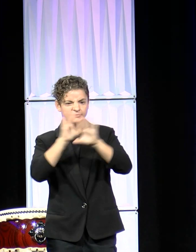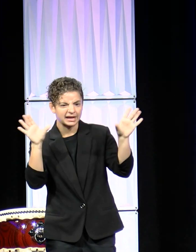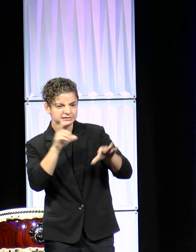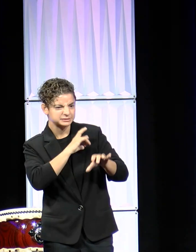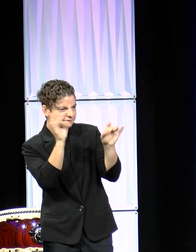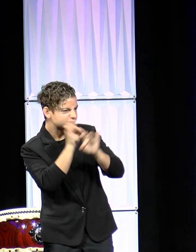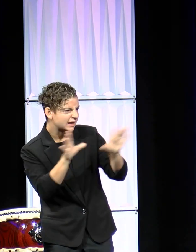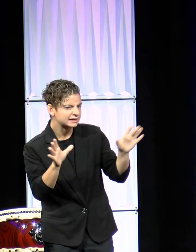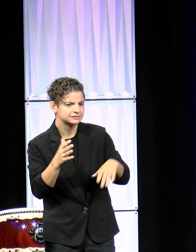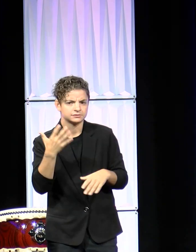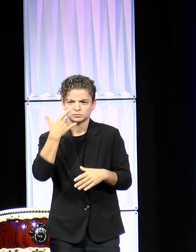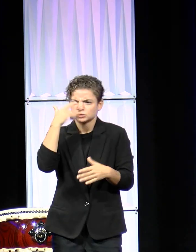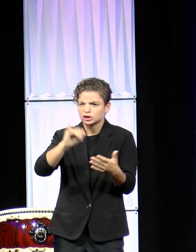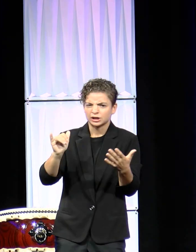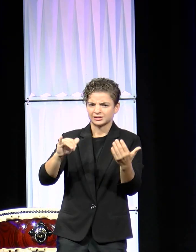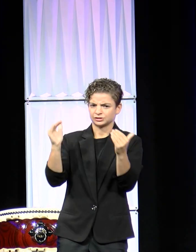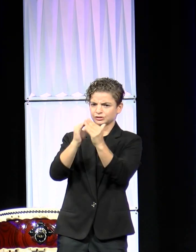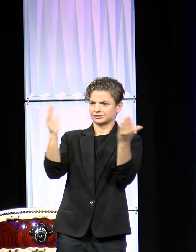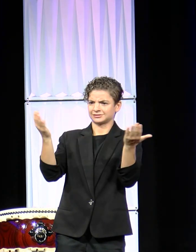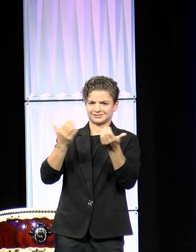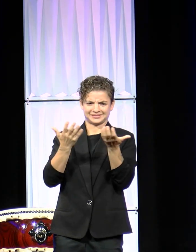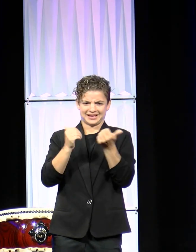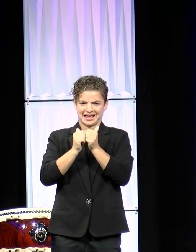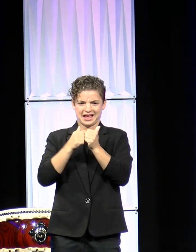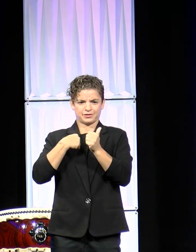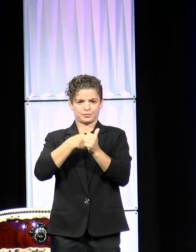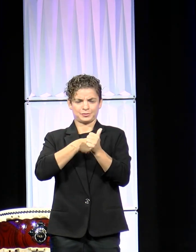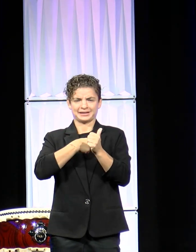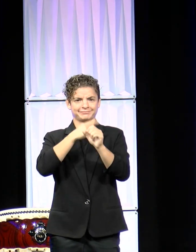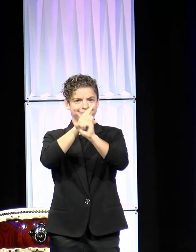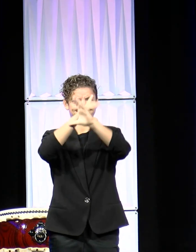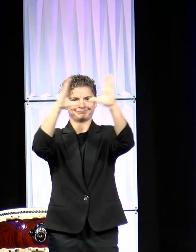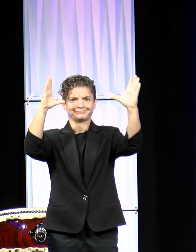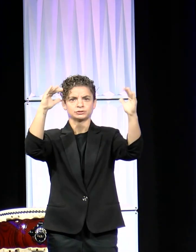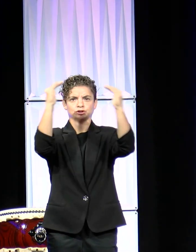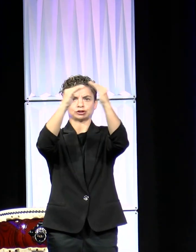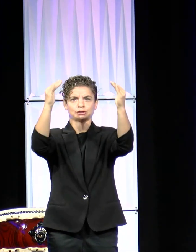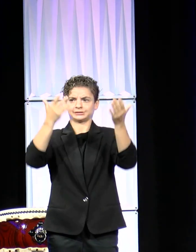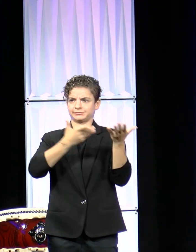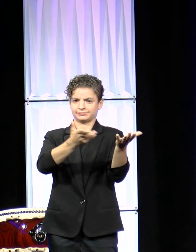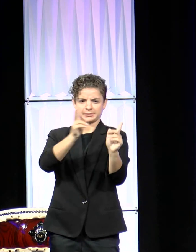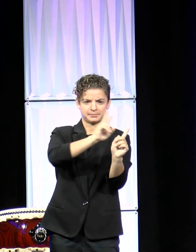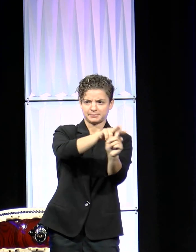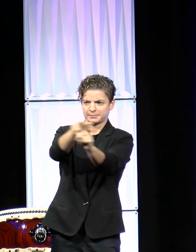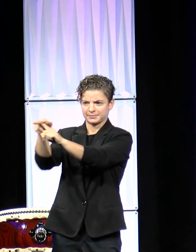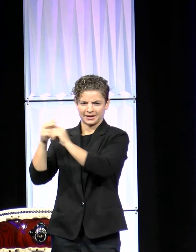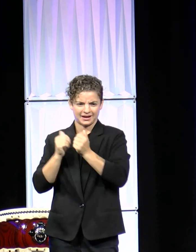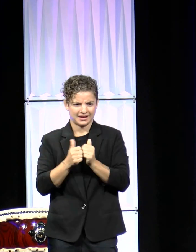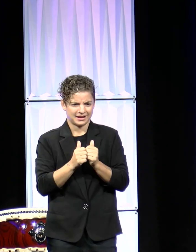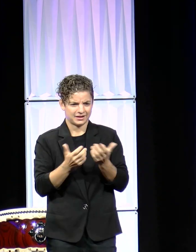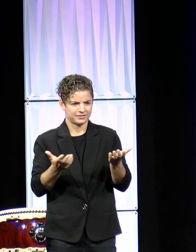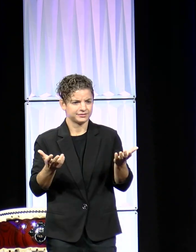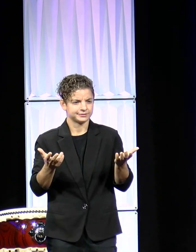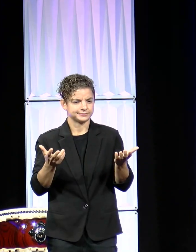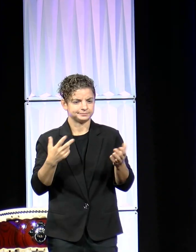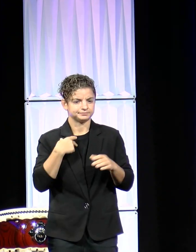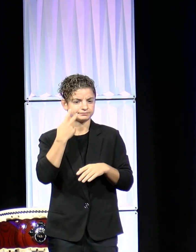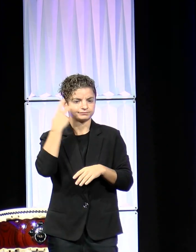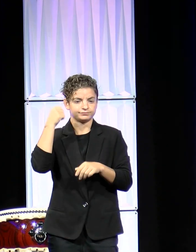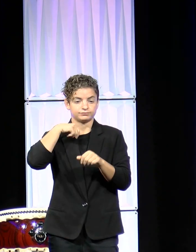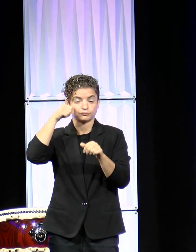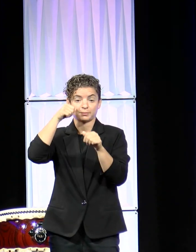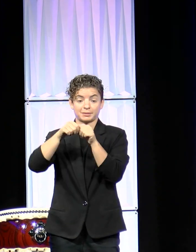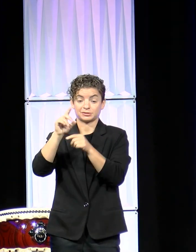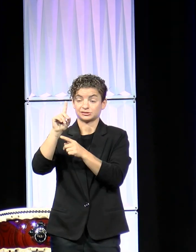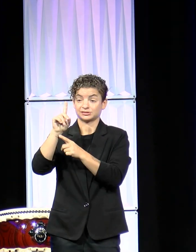come to a common place? I remember when the verdict for Derek Chauvin came down. I do a